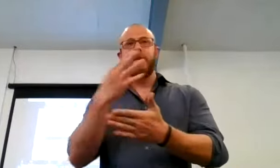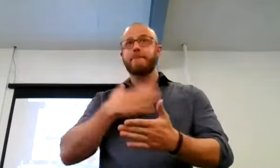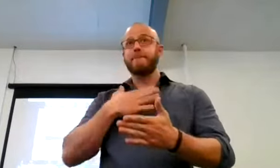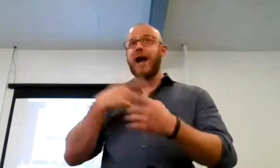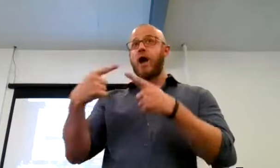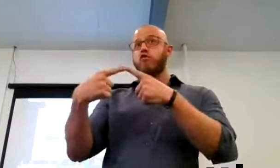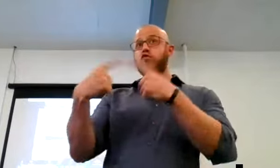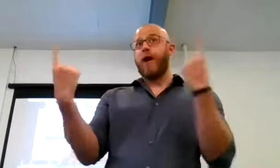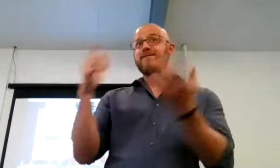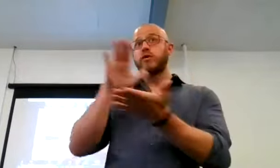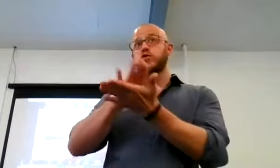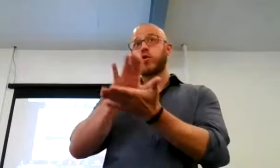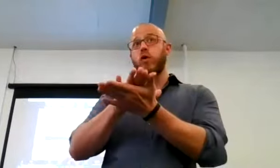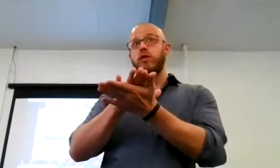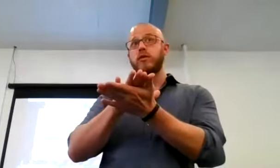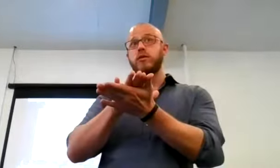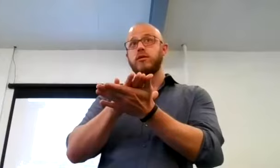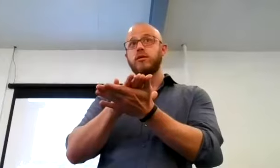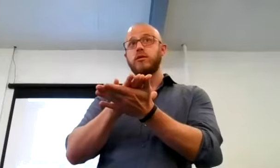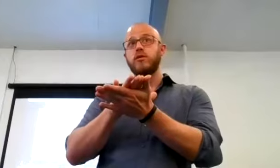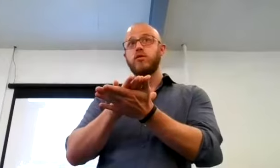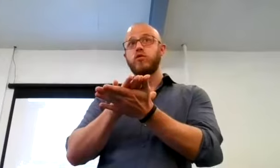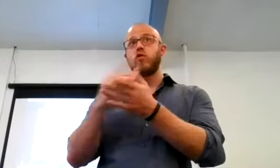from Arizona State University. Now that is a